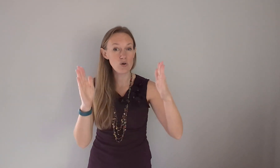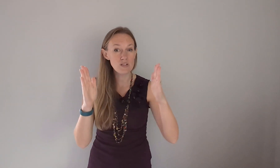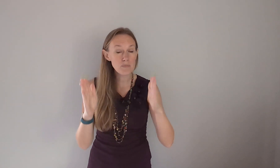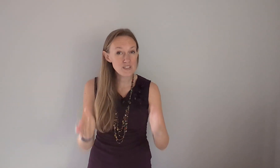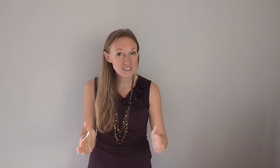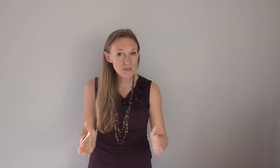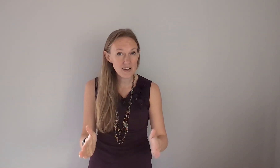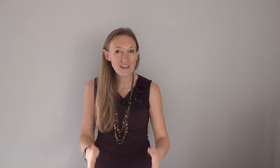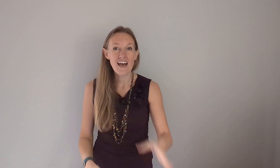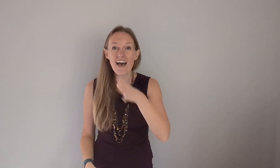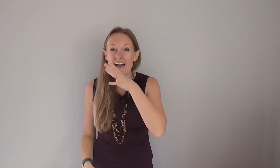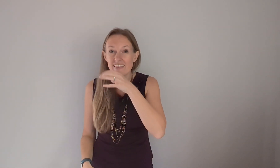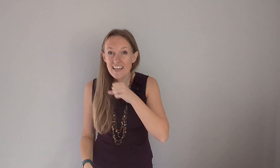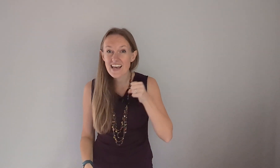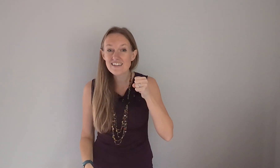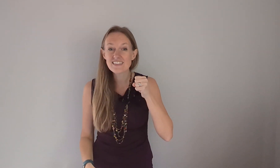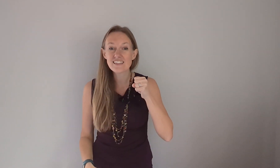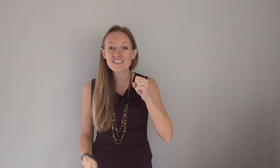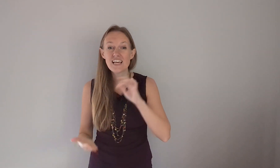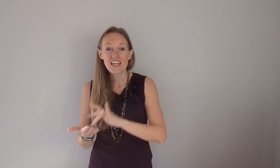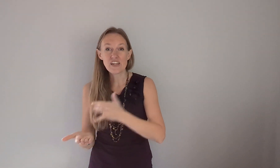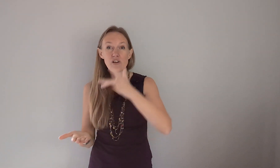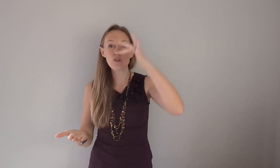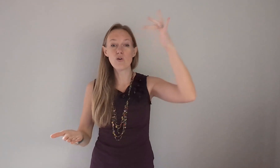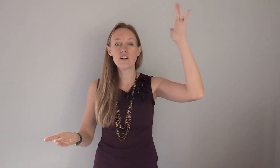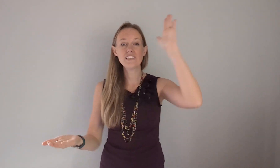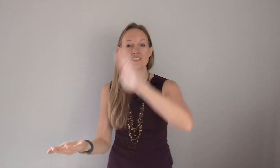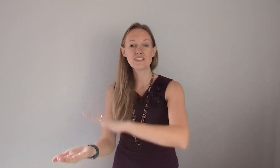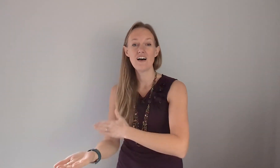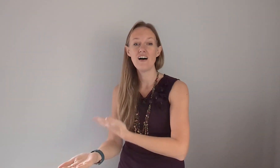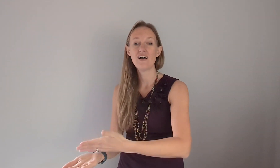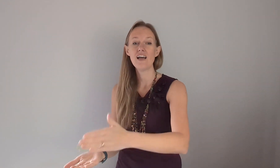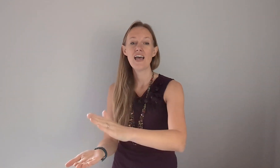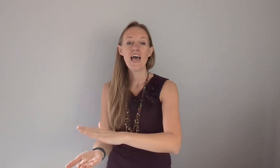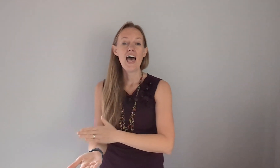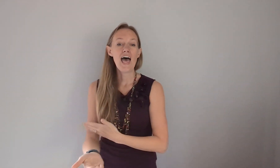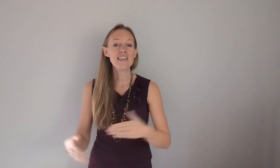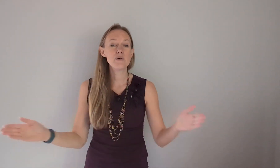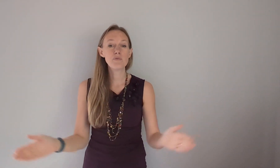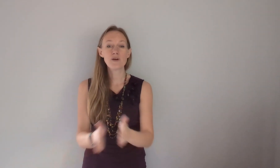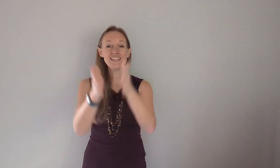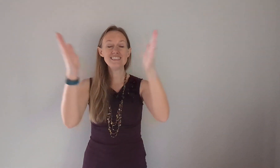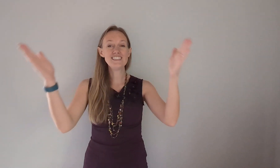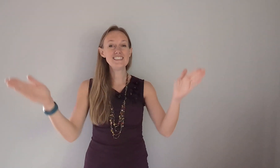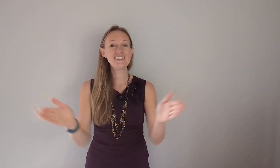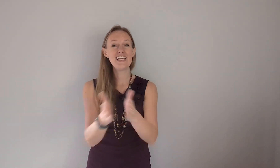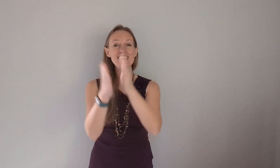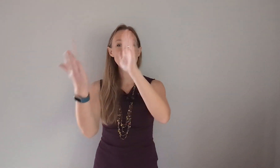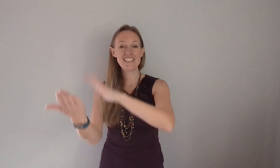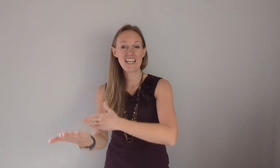holy person, right? And the elders in glorious song. And the praises they